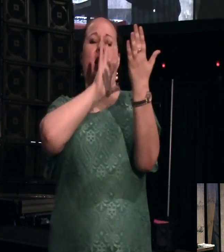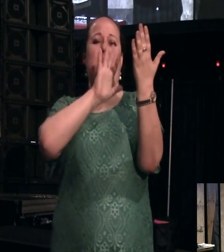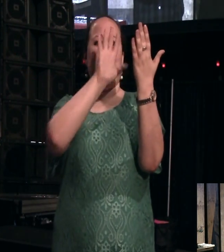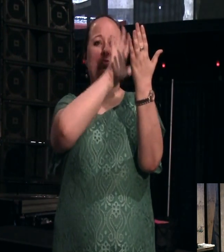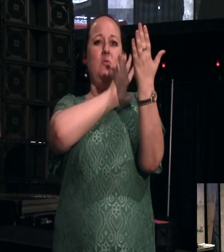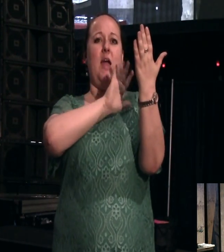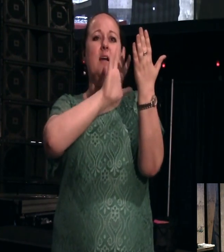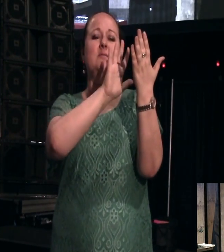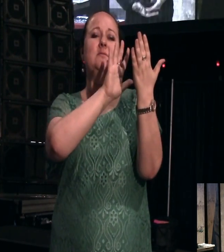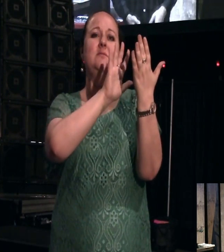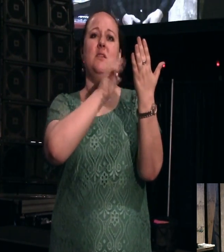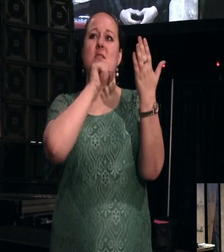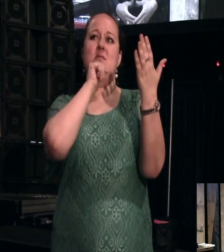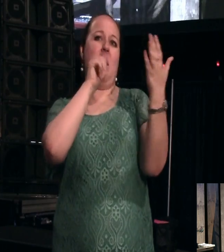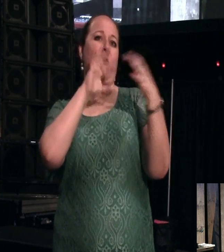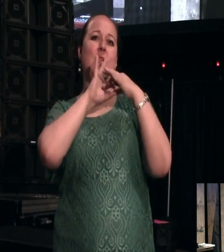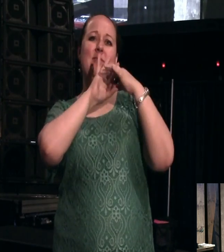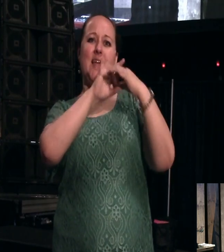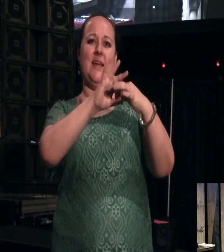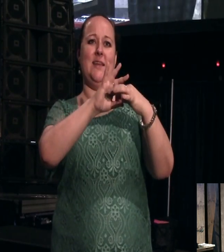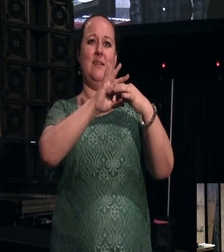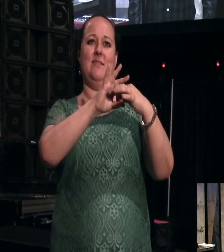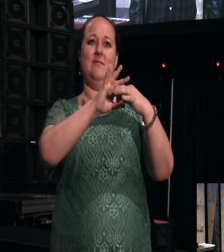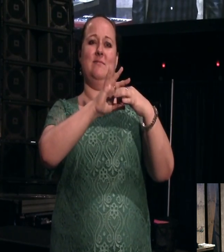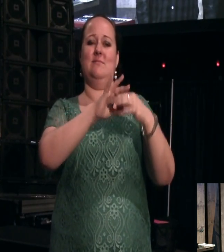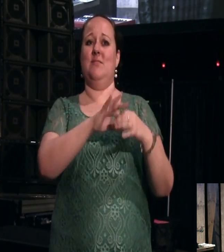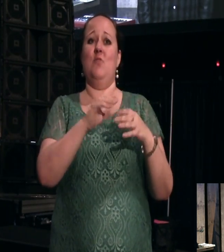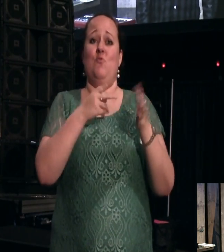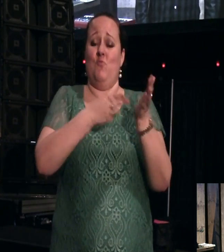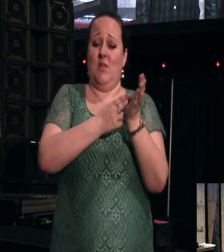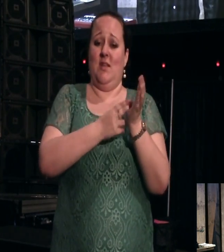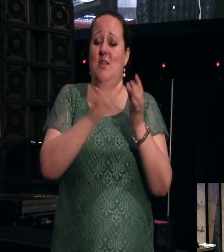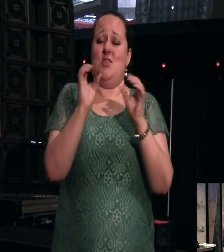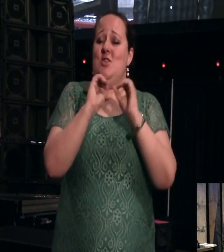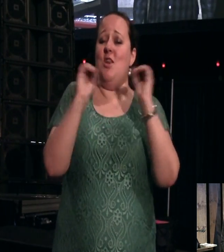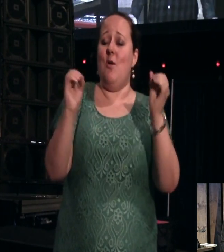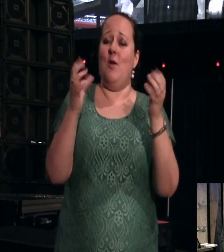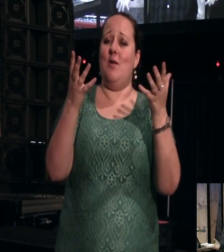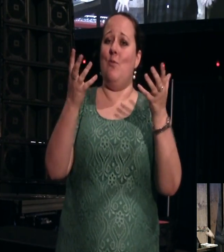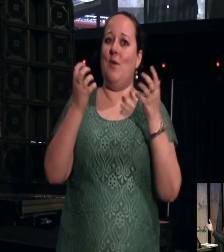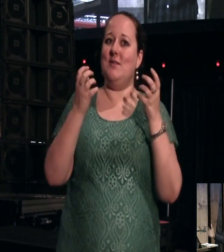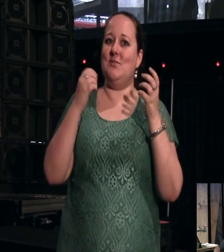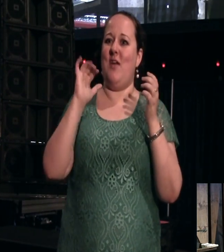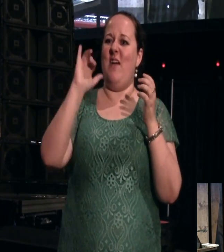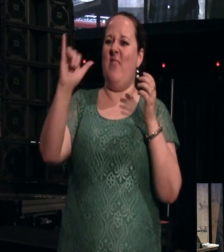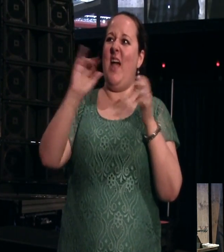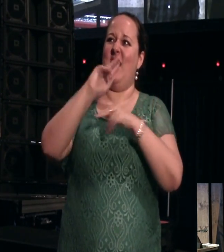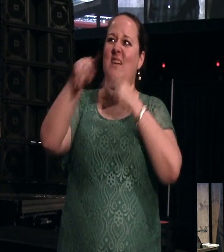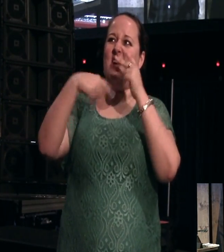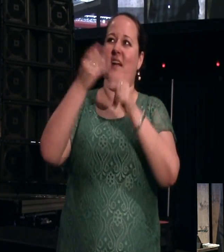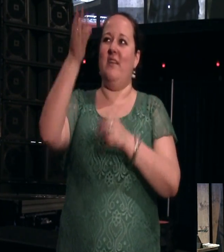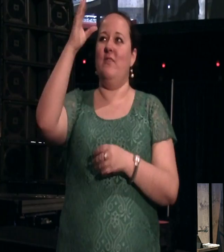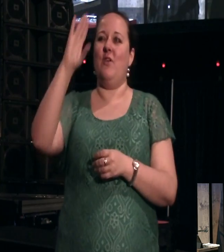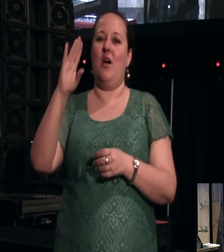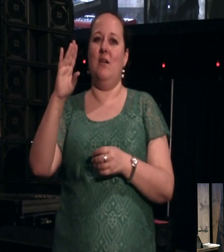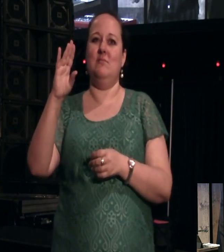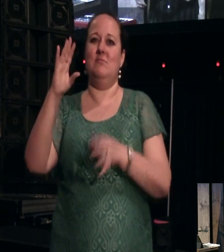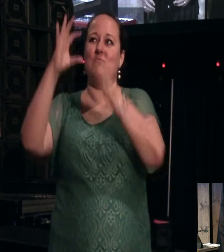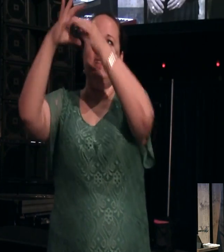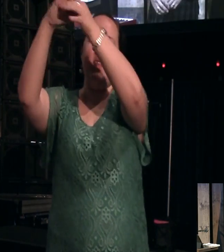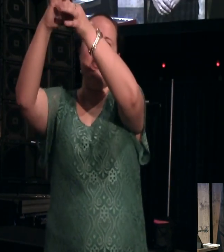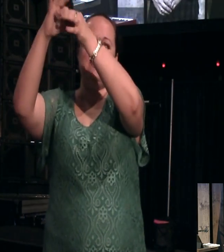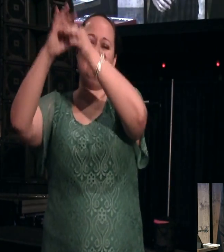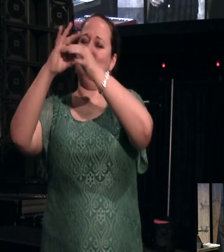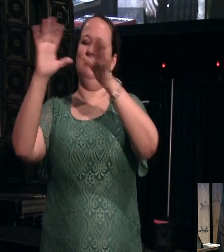distant, so abstract, so irrelevant, so incompetent that honestly no one would want to have anything to